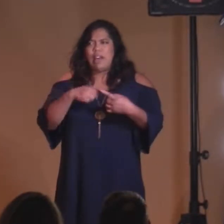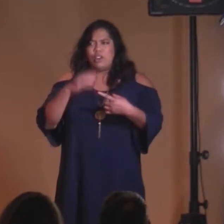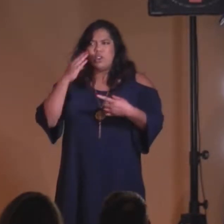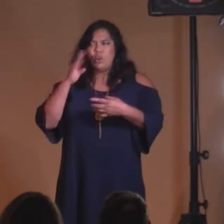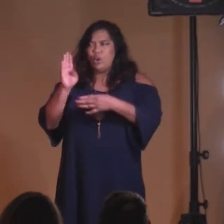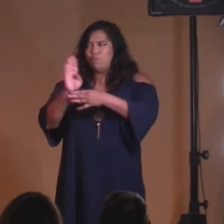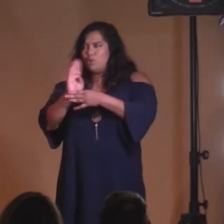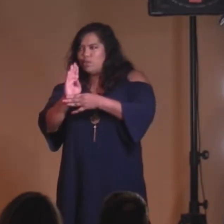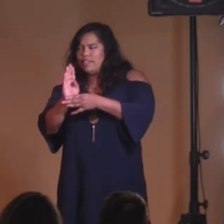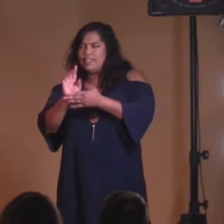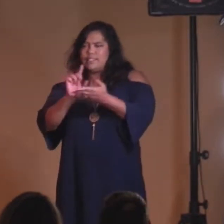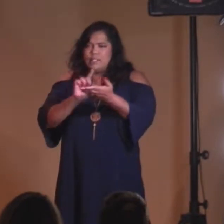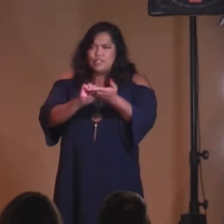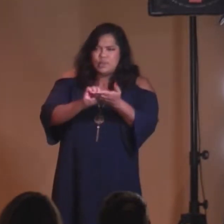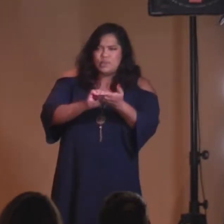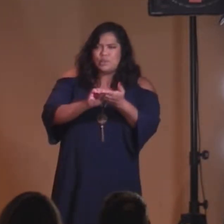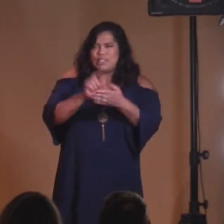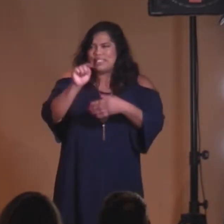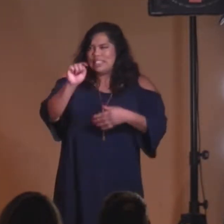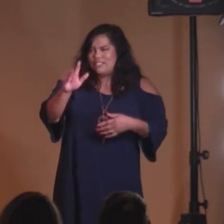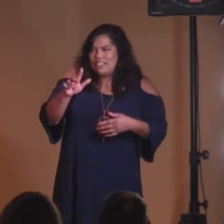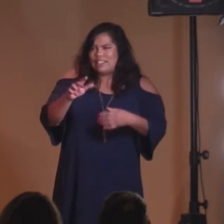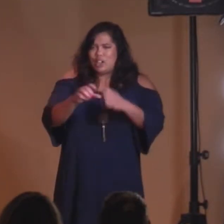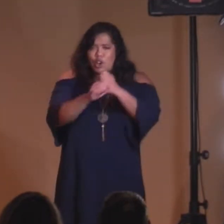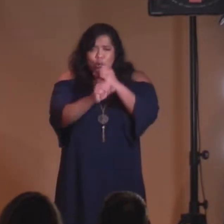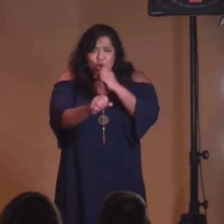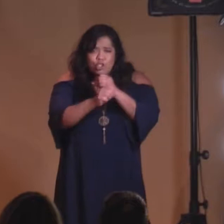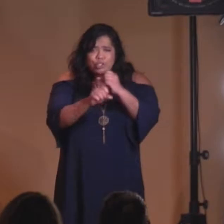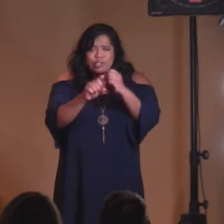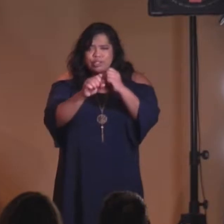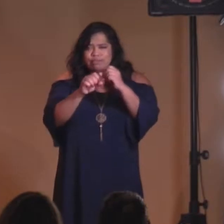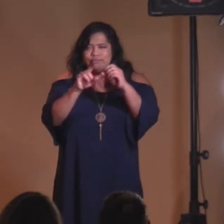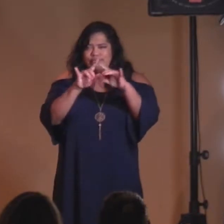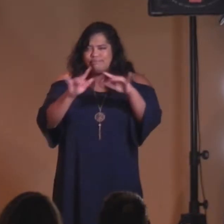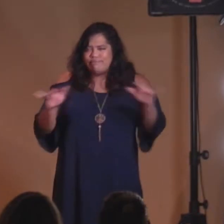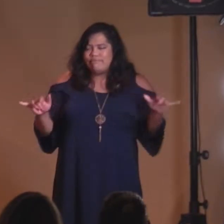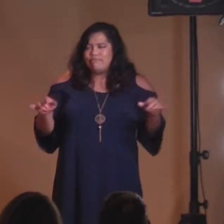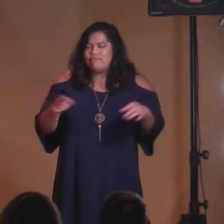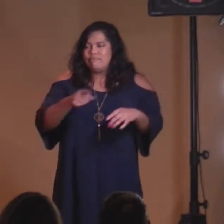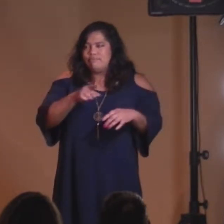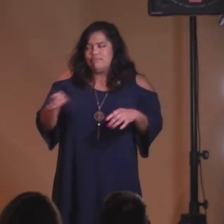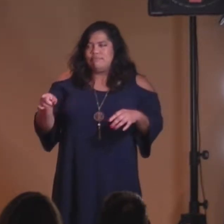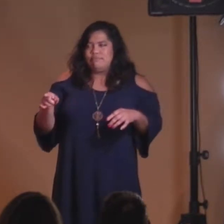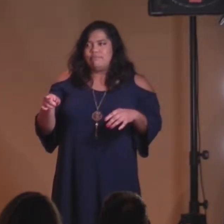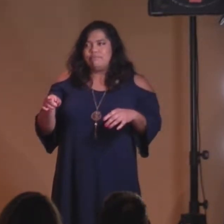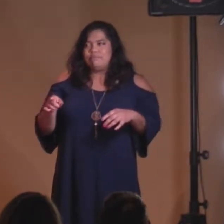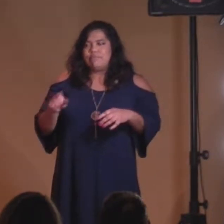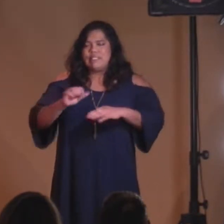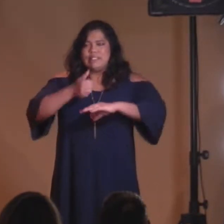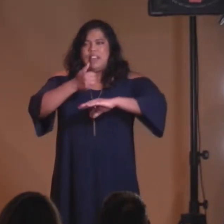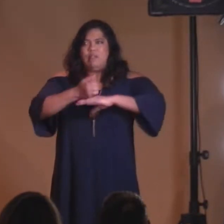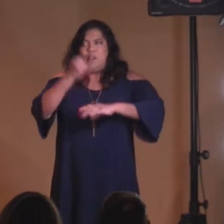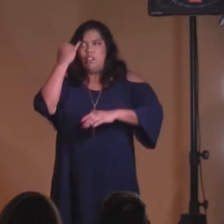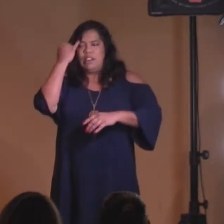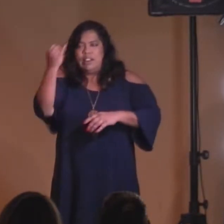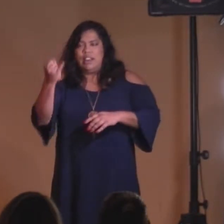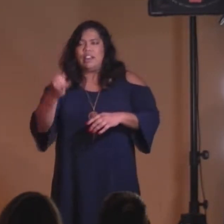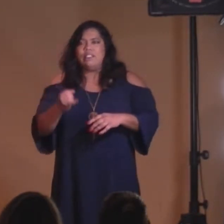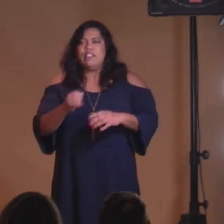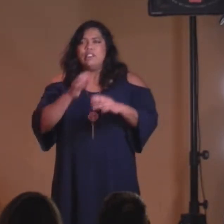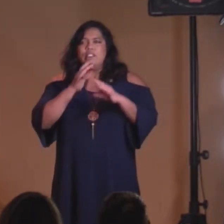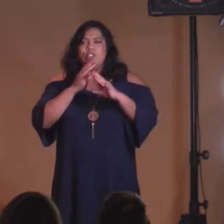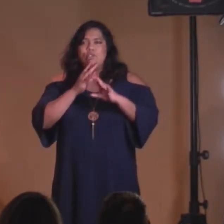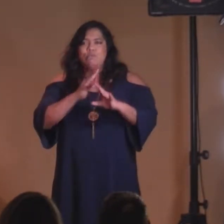television, news, television commercials are built on the idea of stoking the flames